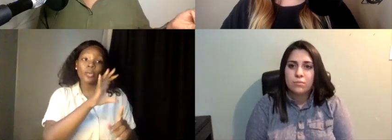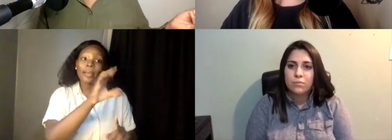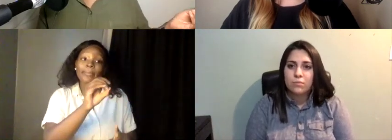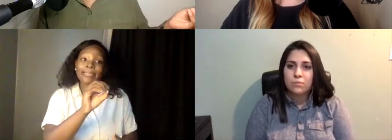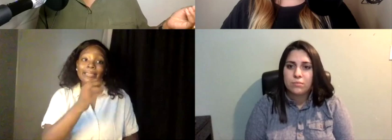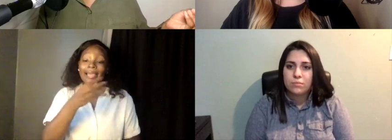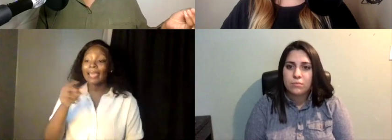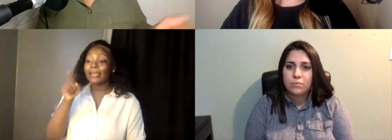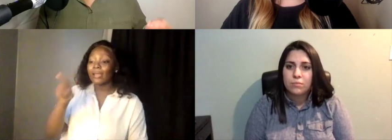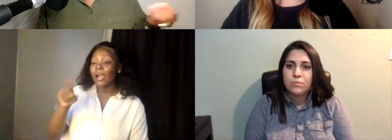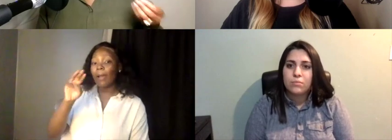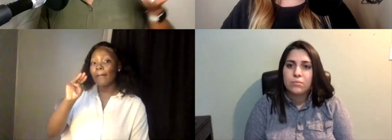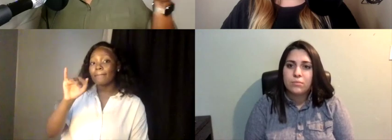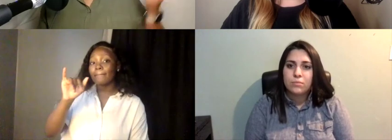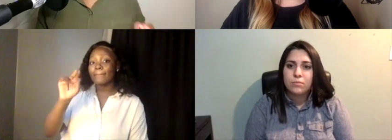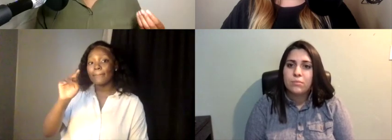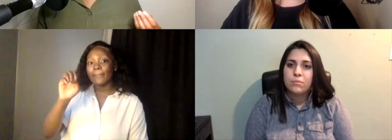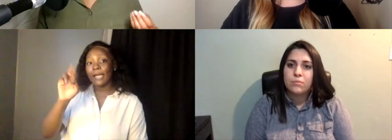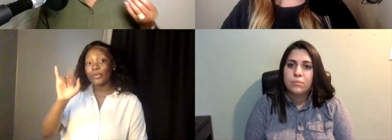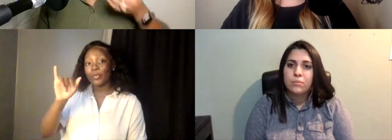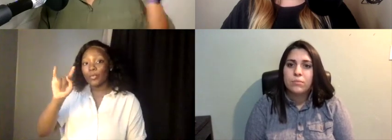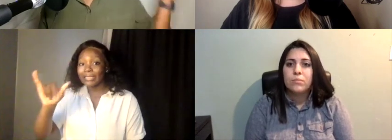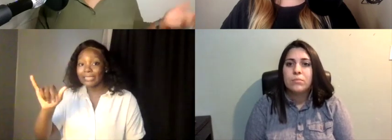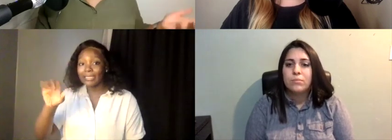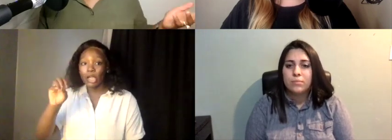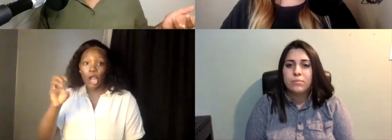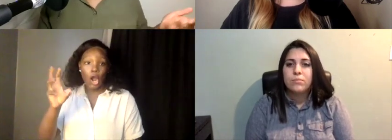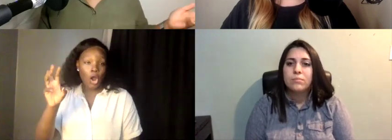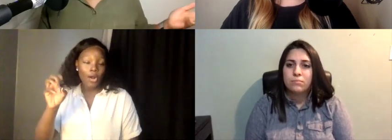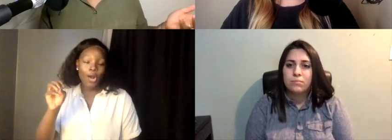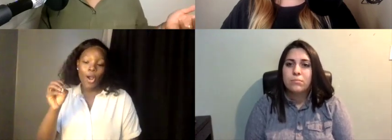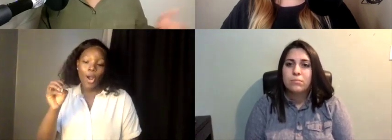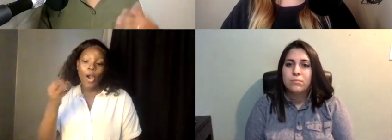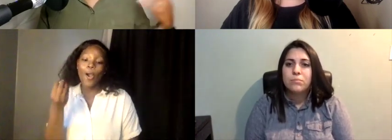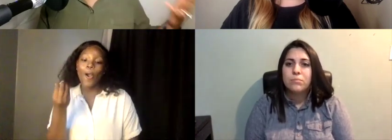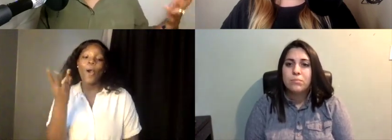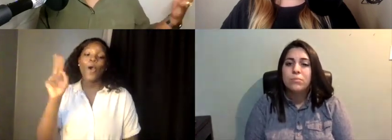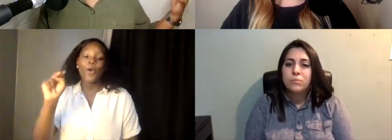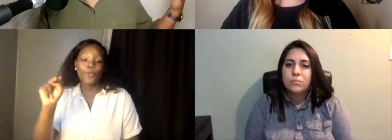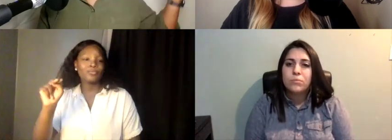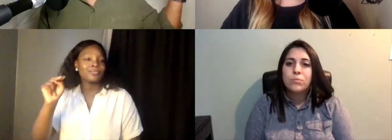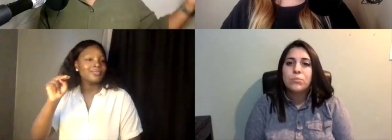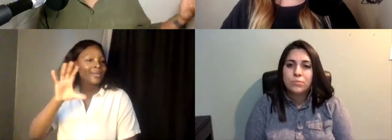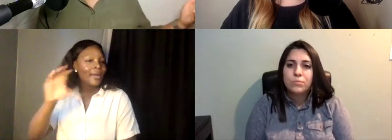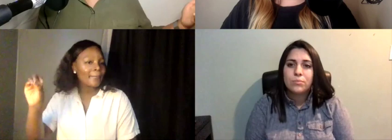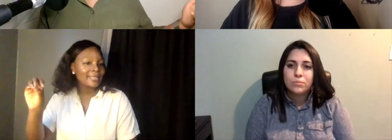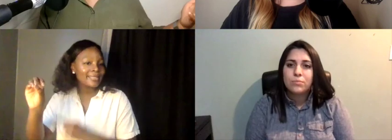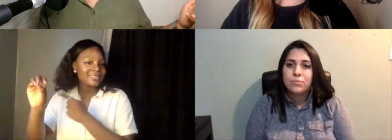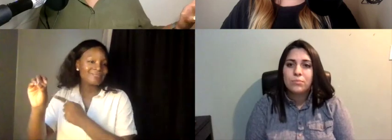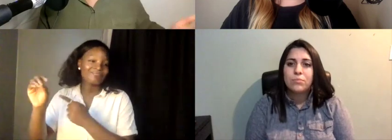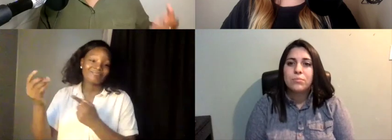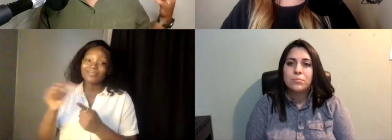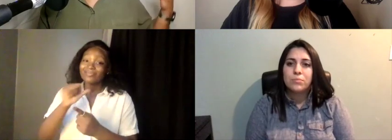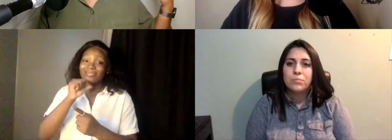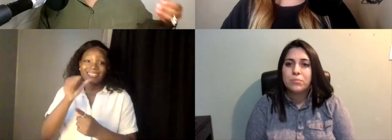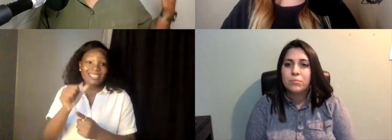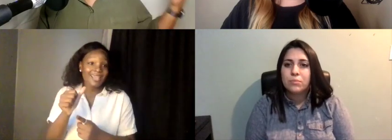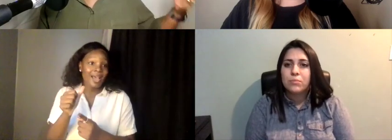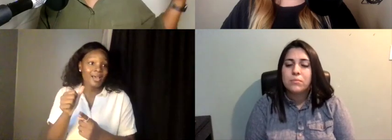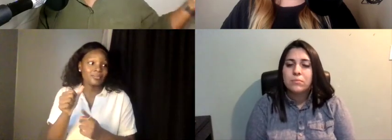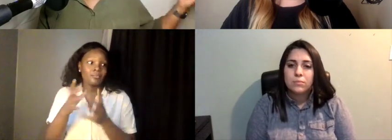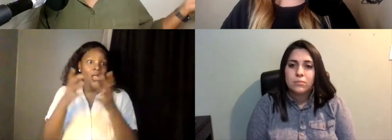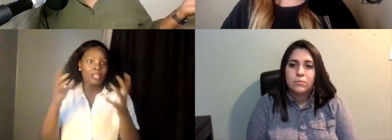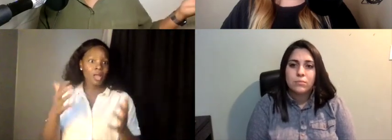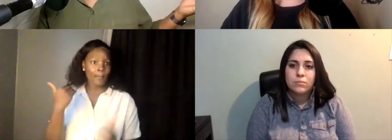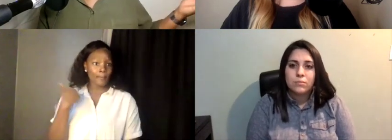years ago, you know, when me and you and, you know, people of our age group first started working places, they were still very